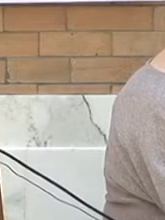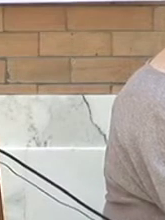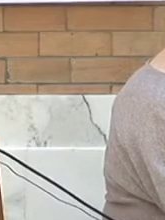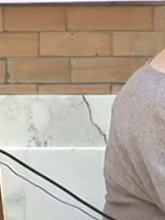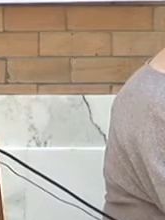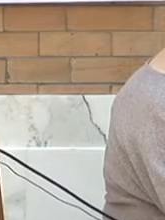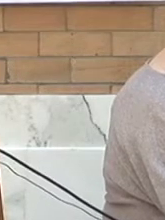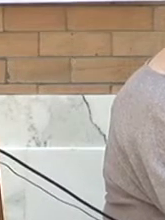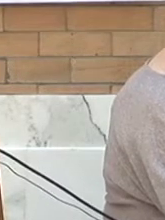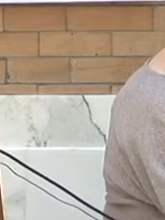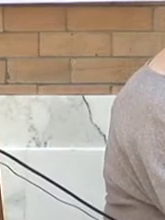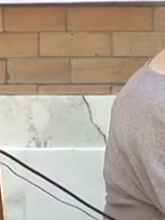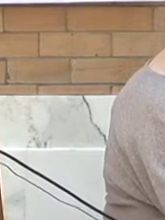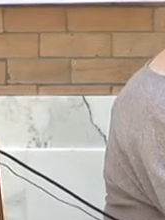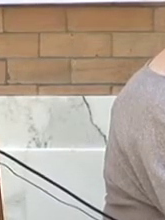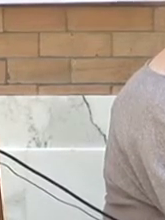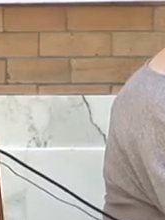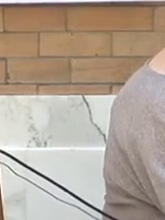out